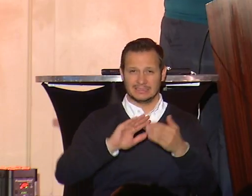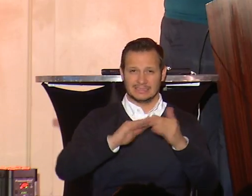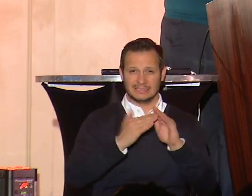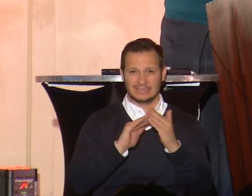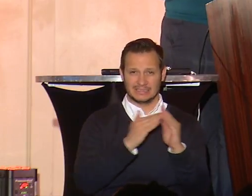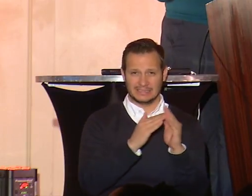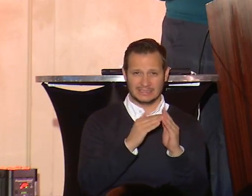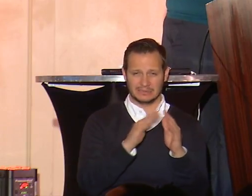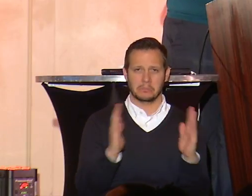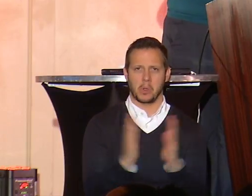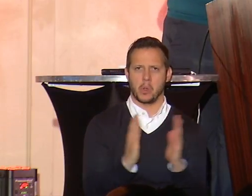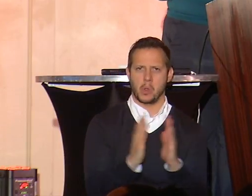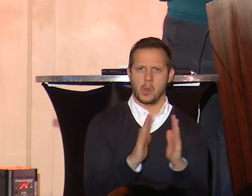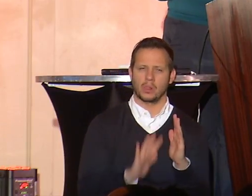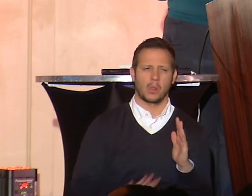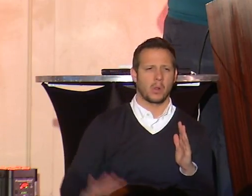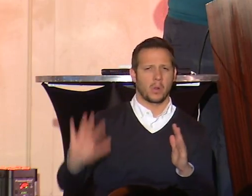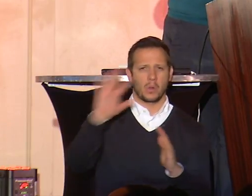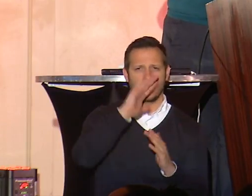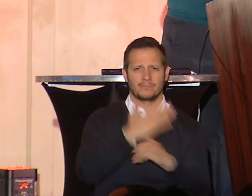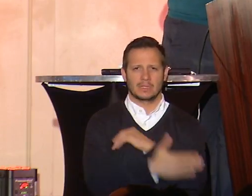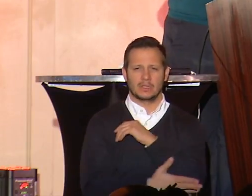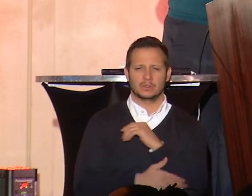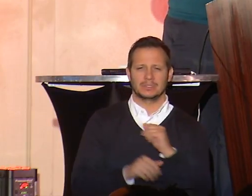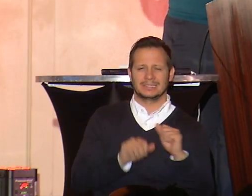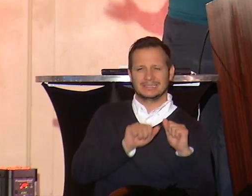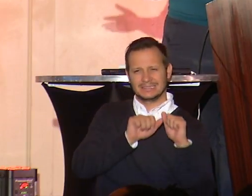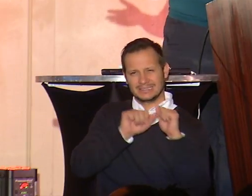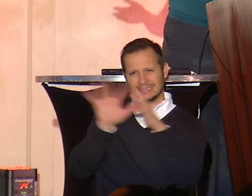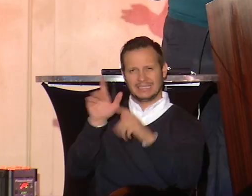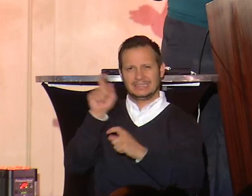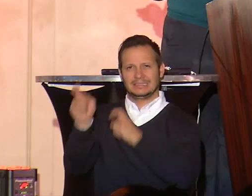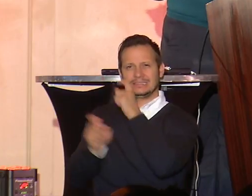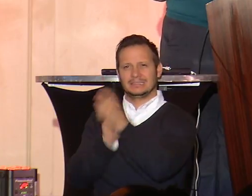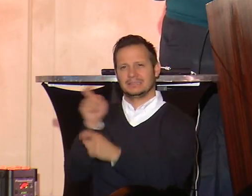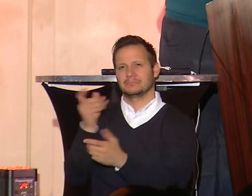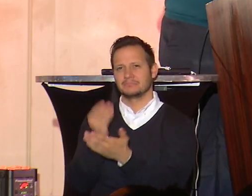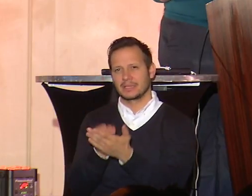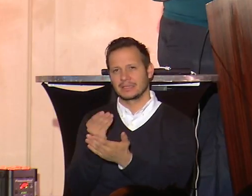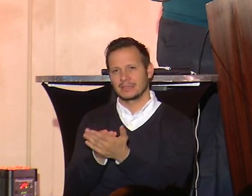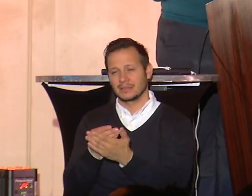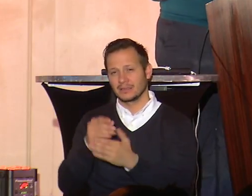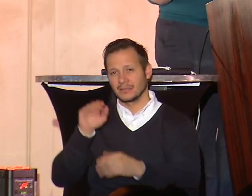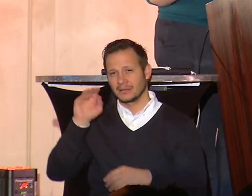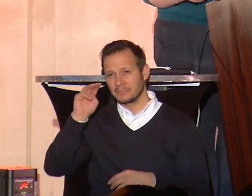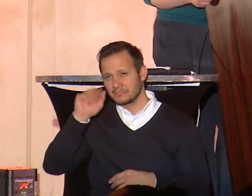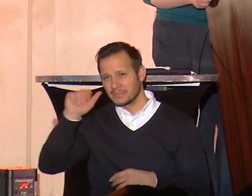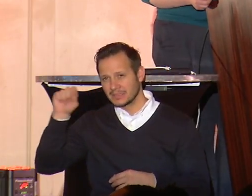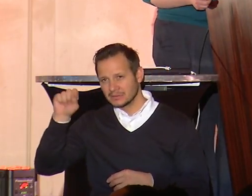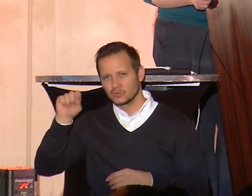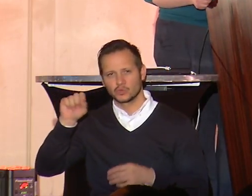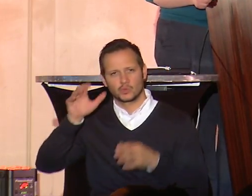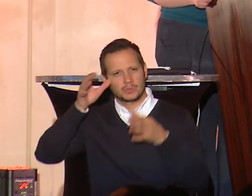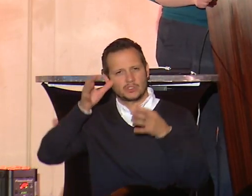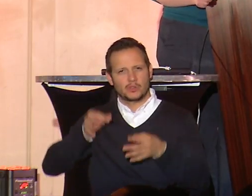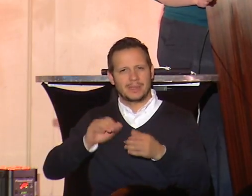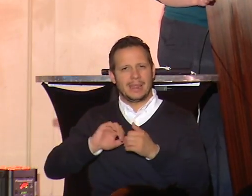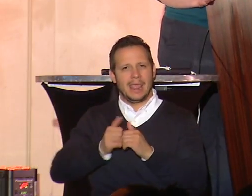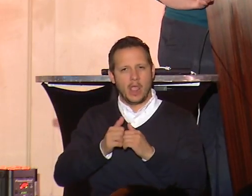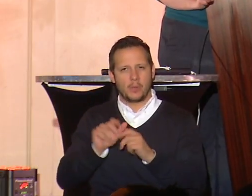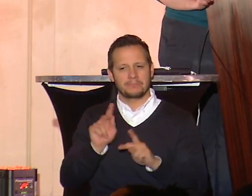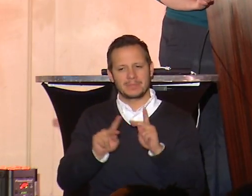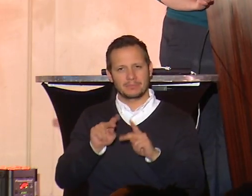small archdioceses all over the country sending money to Massachusetts to determine how the people of Massachusetts